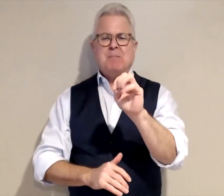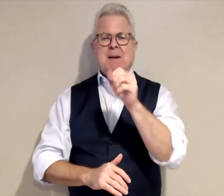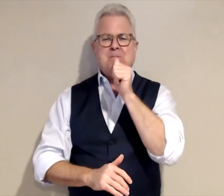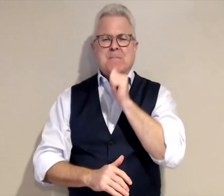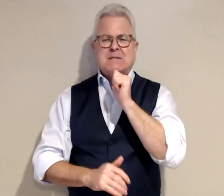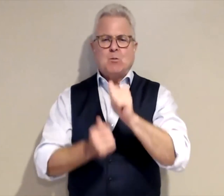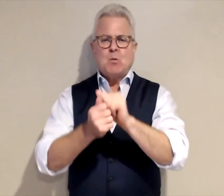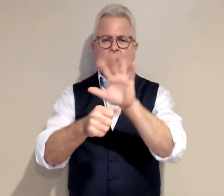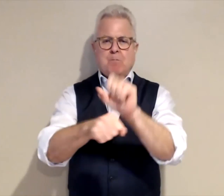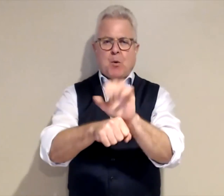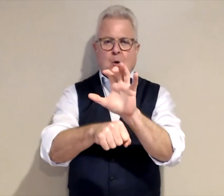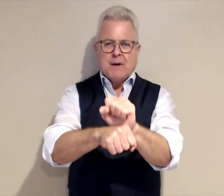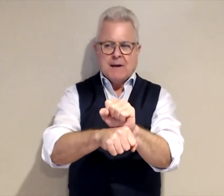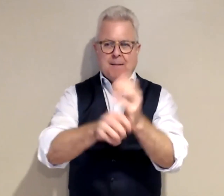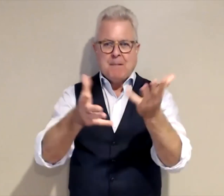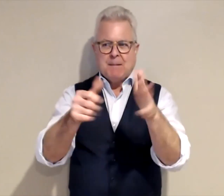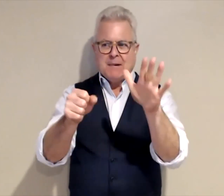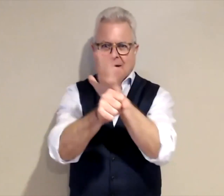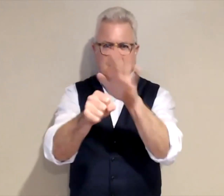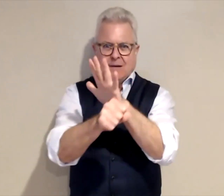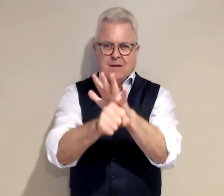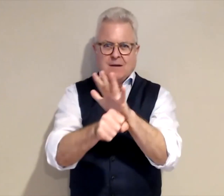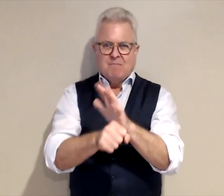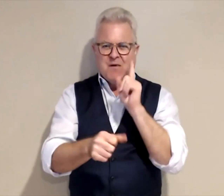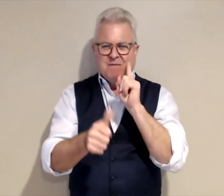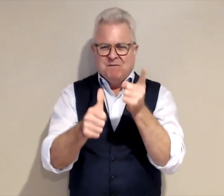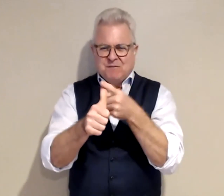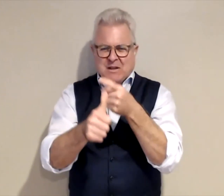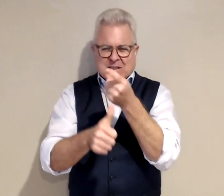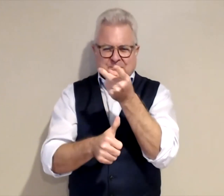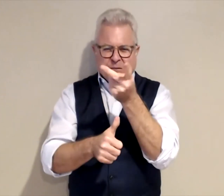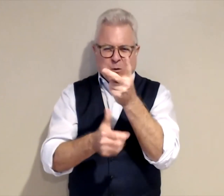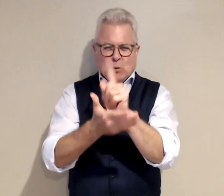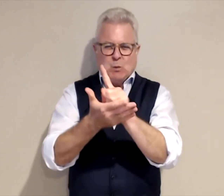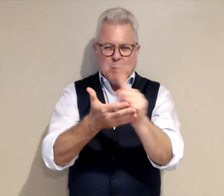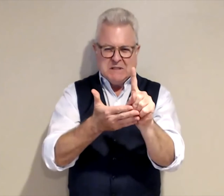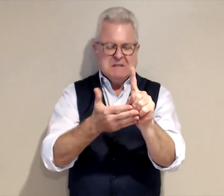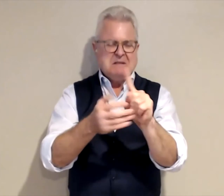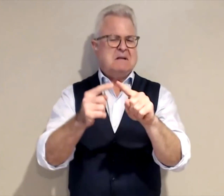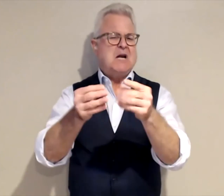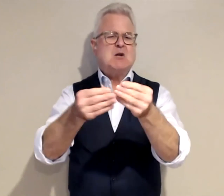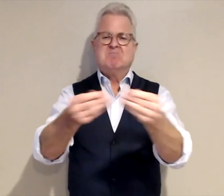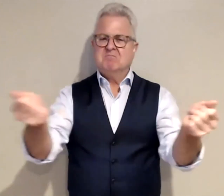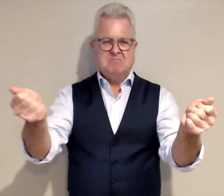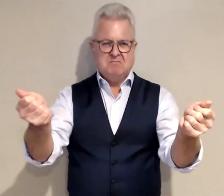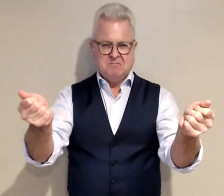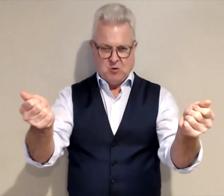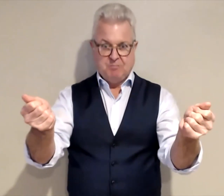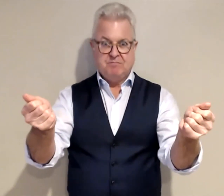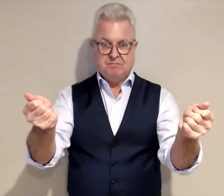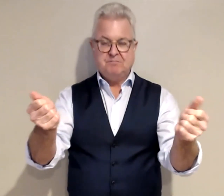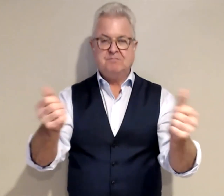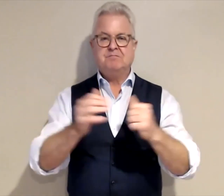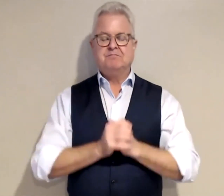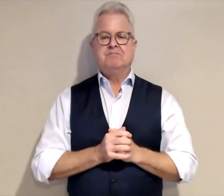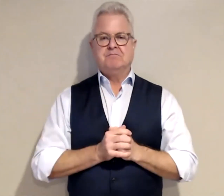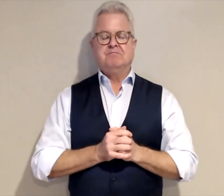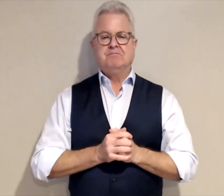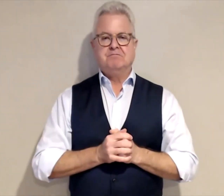The governor is asking you to please be patient with appointments. They may fill up for the first couple of weeks, but that system